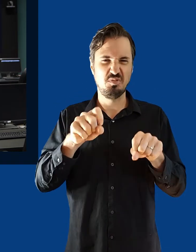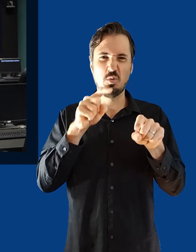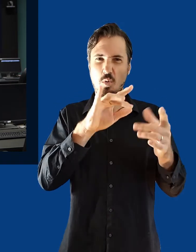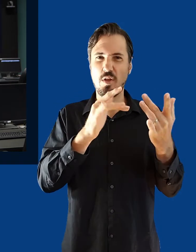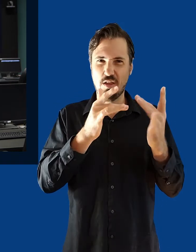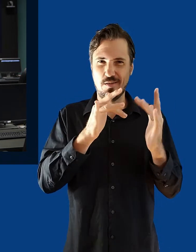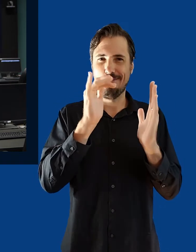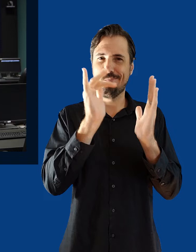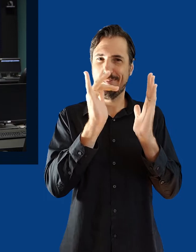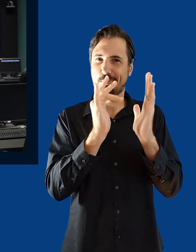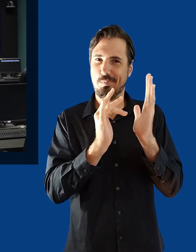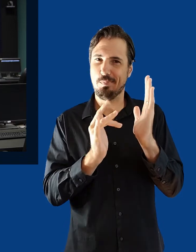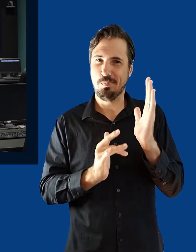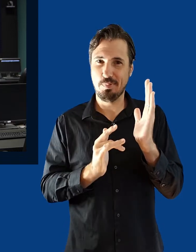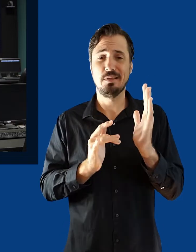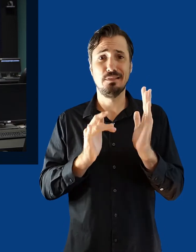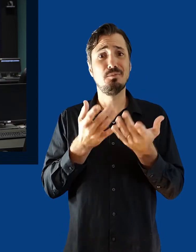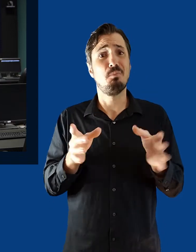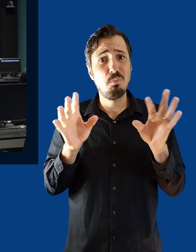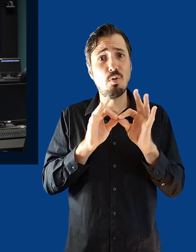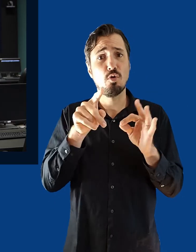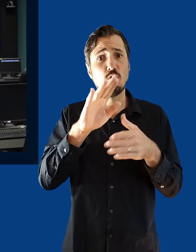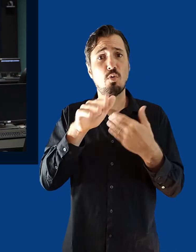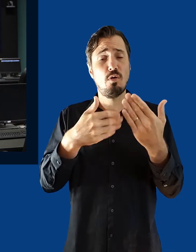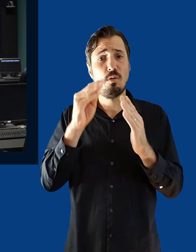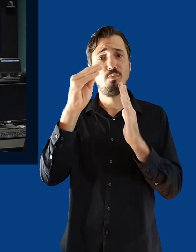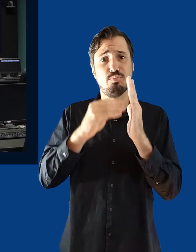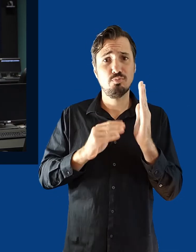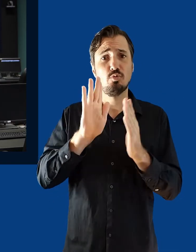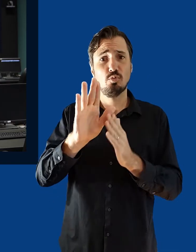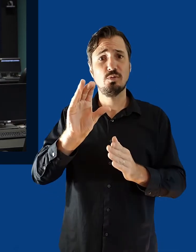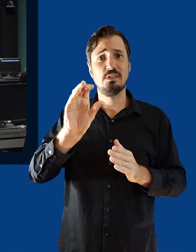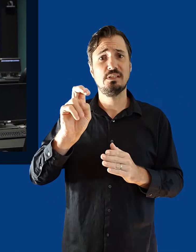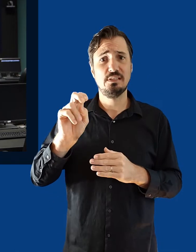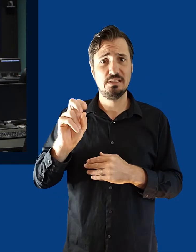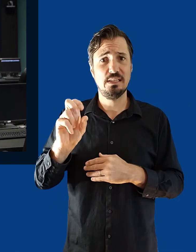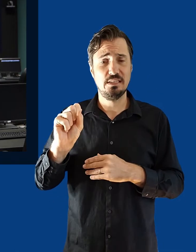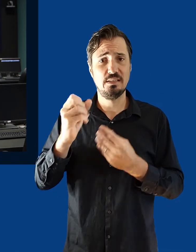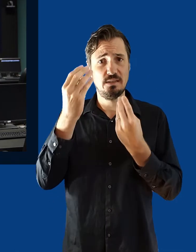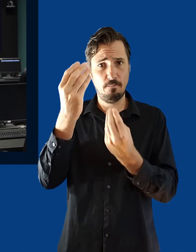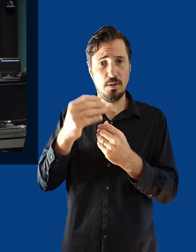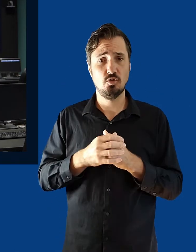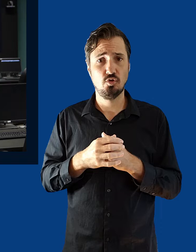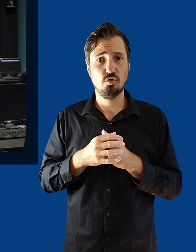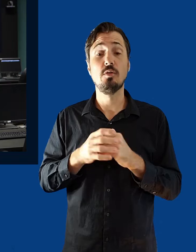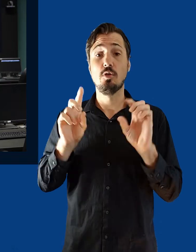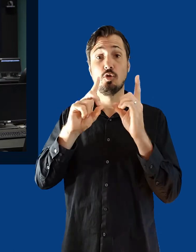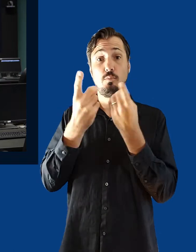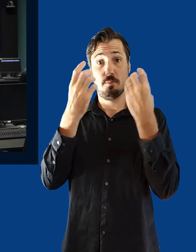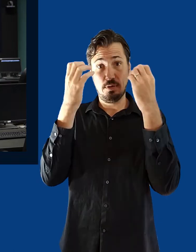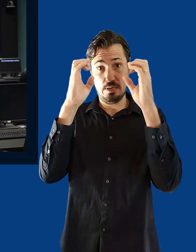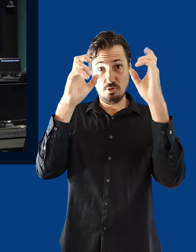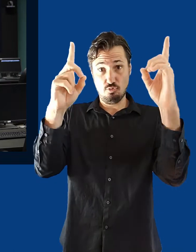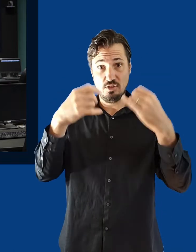reminder, the Department of Education is continuing its grab-and-go meal program for keiki 18 years and younger on